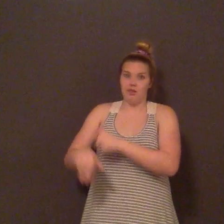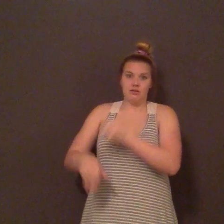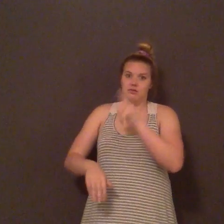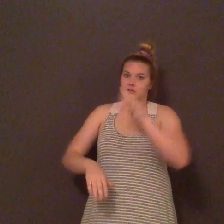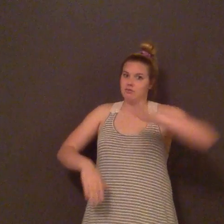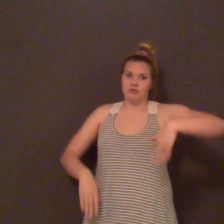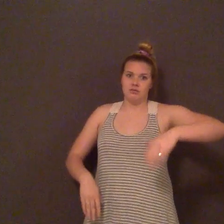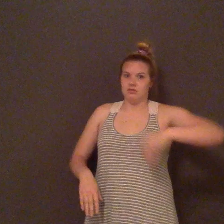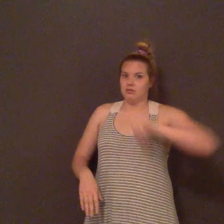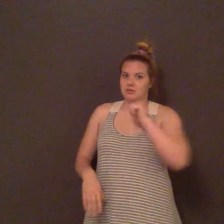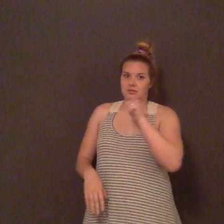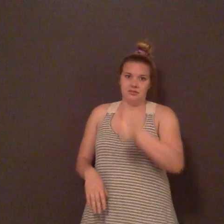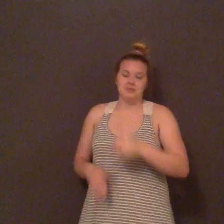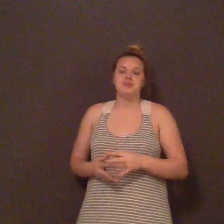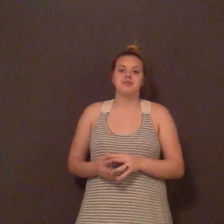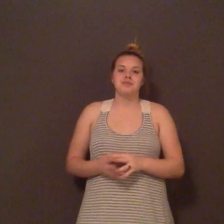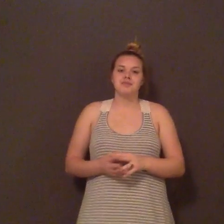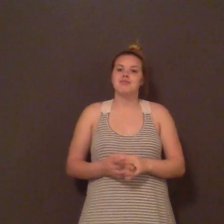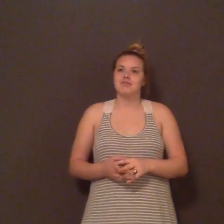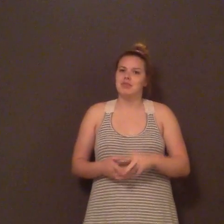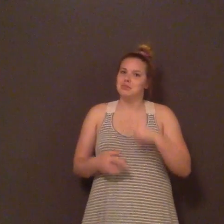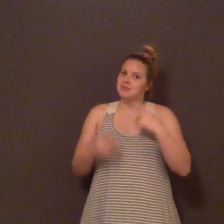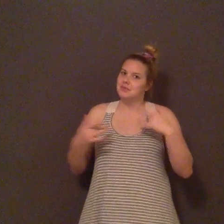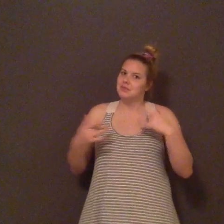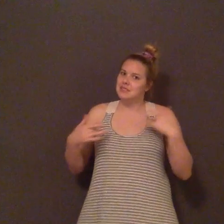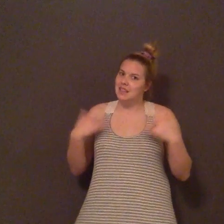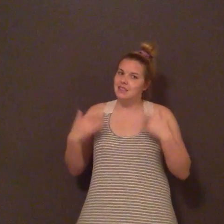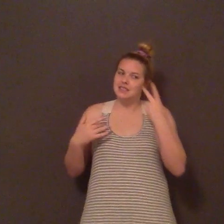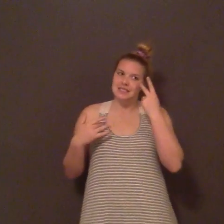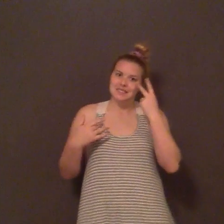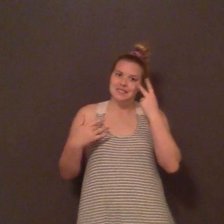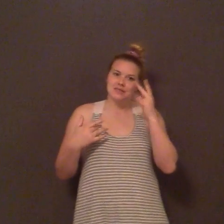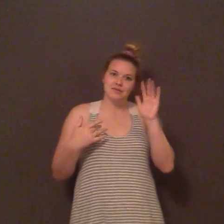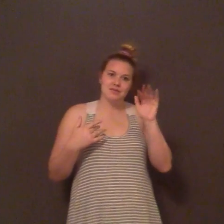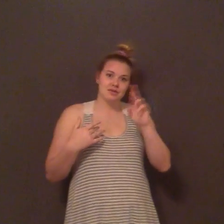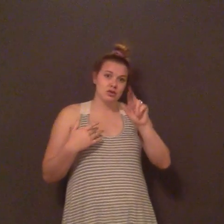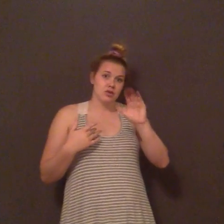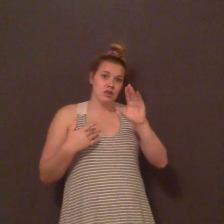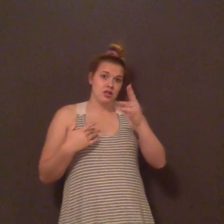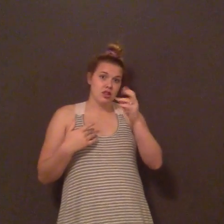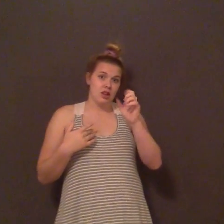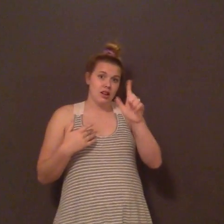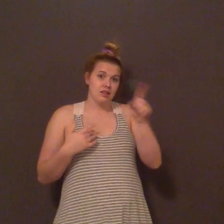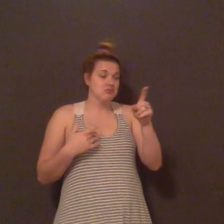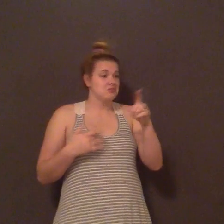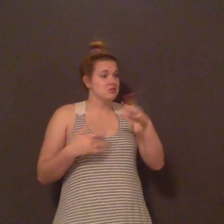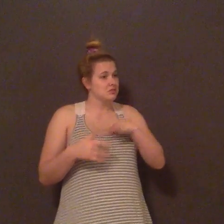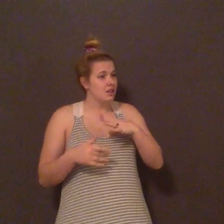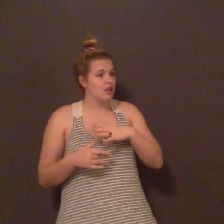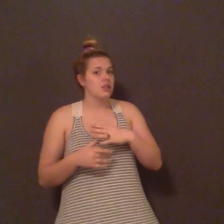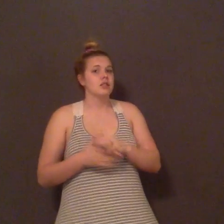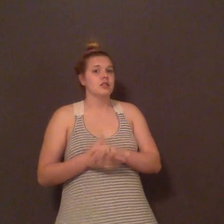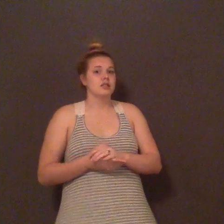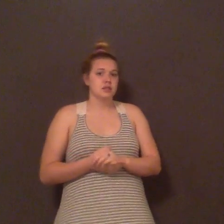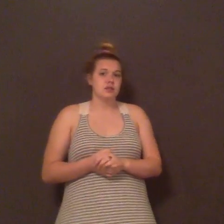Yes, Richard, looking forward to it. I've got it down. Rachel? Yeah, she's fine. Yep, she ended